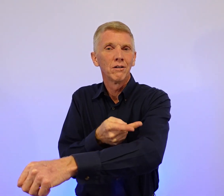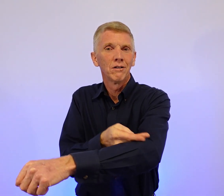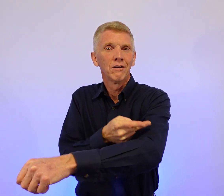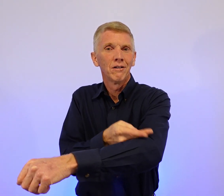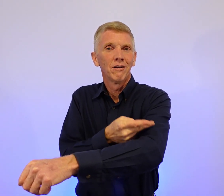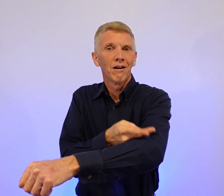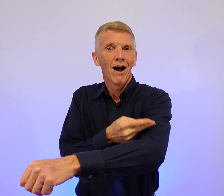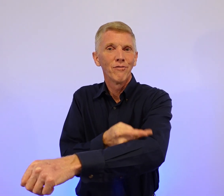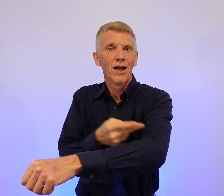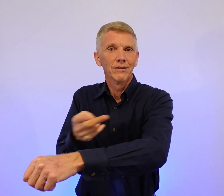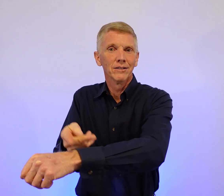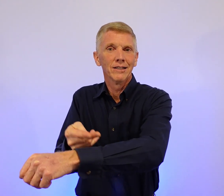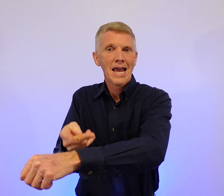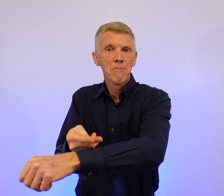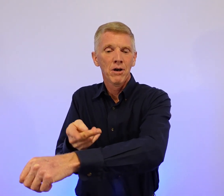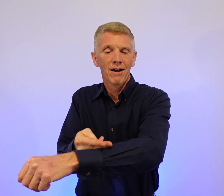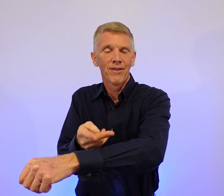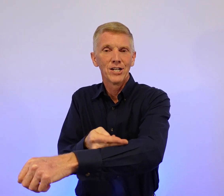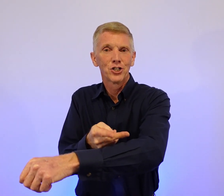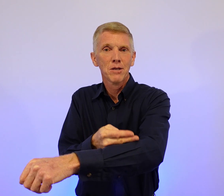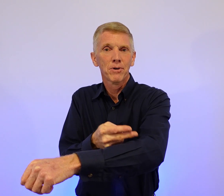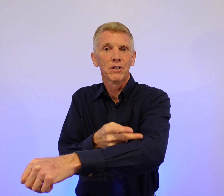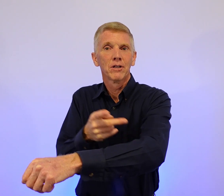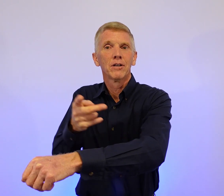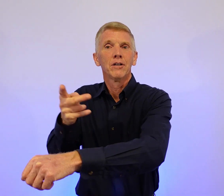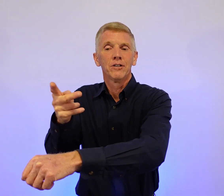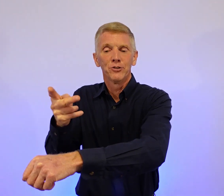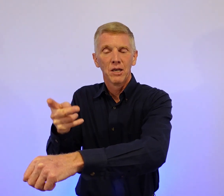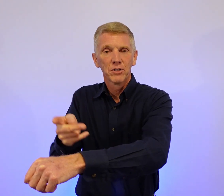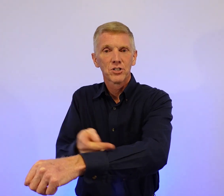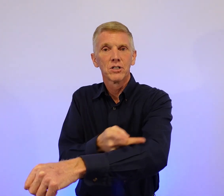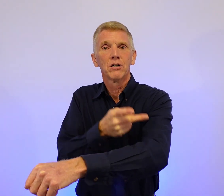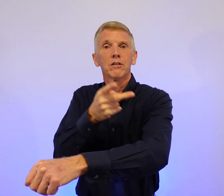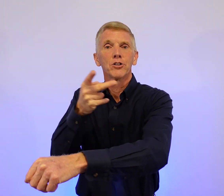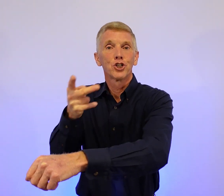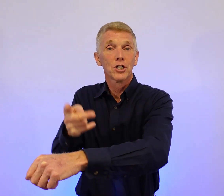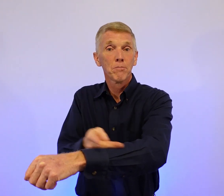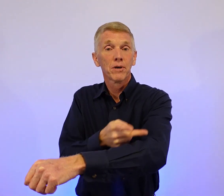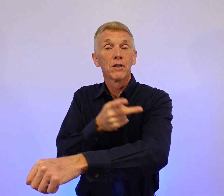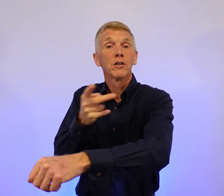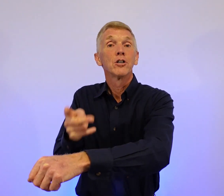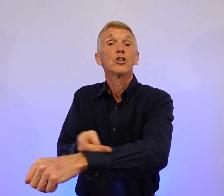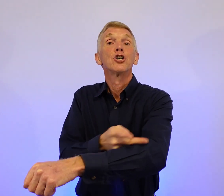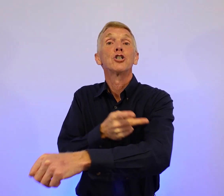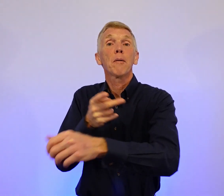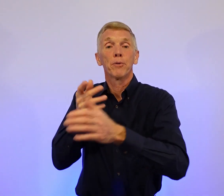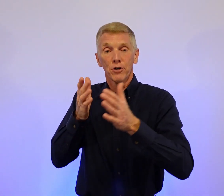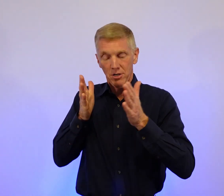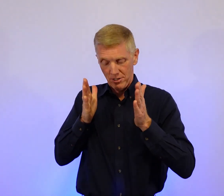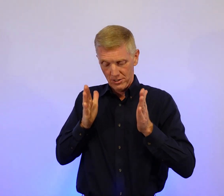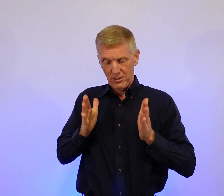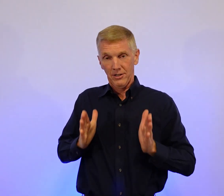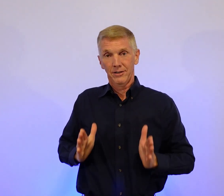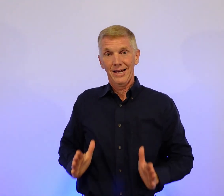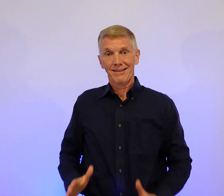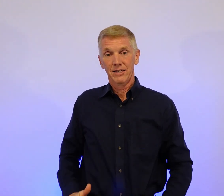off that little lamb, off that sheep. You keep it still. Sheep. shepherd like